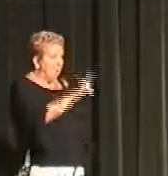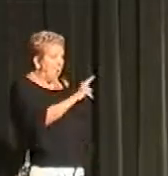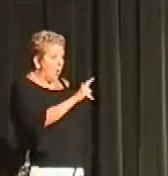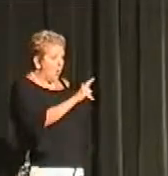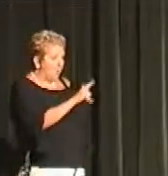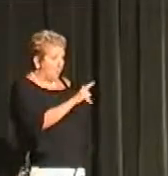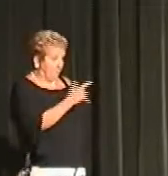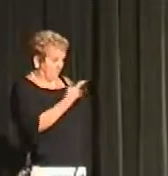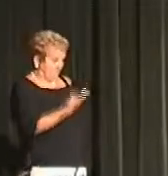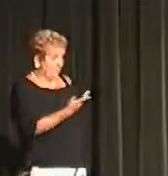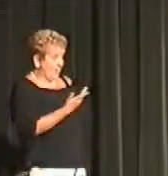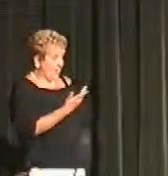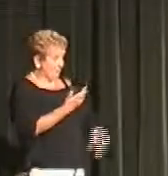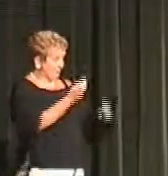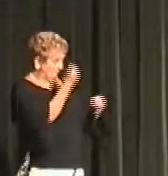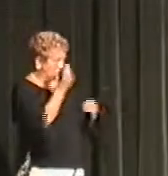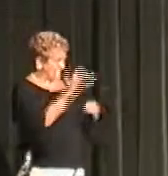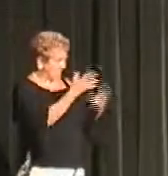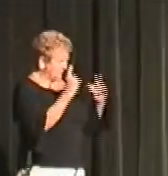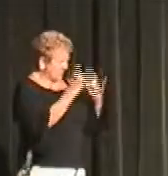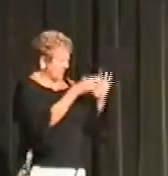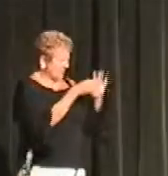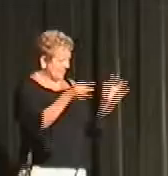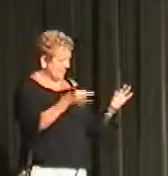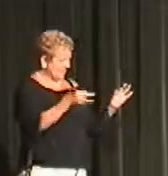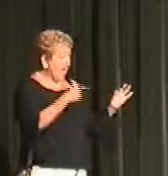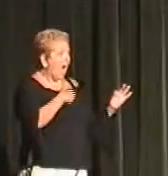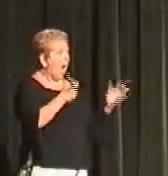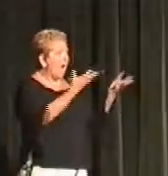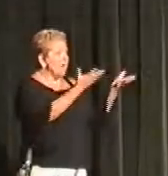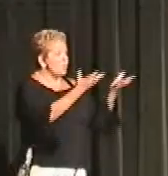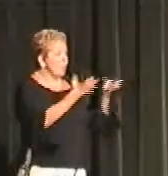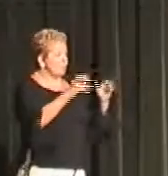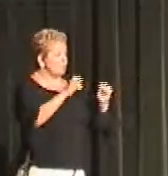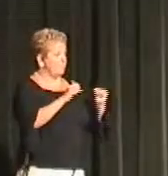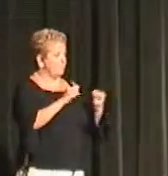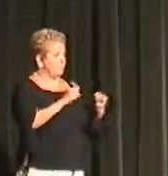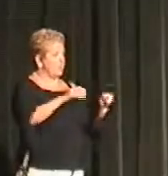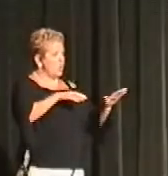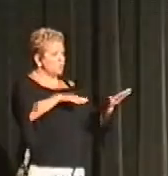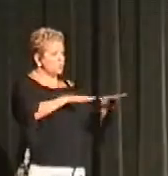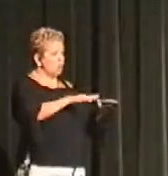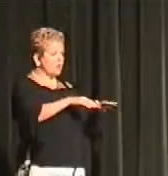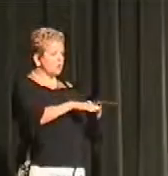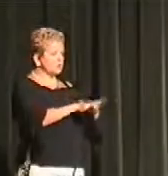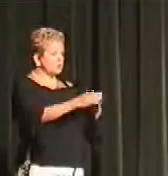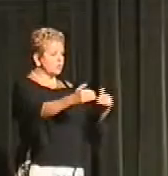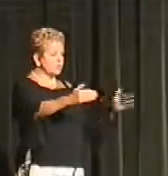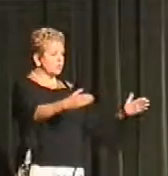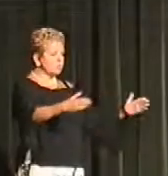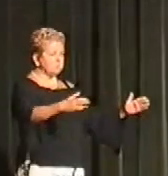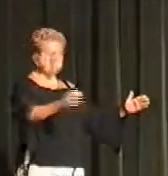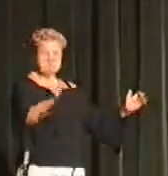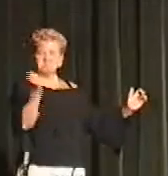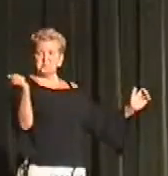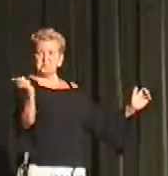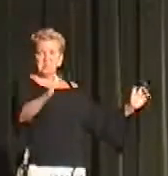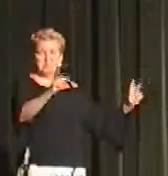when I came to Alcoholics Anonymous, really all I wanted was I wanted the ability to walk into a room full of strangers and have everyone